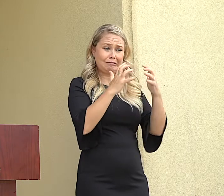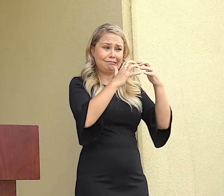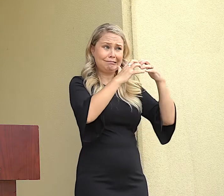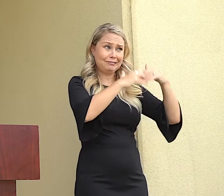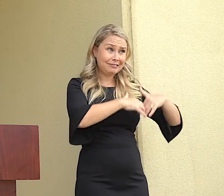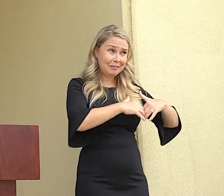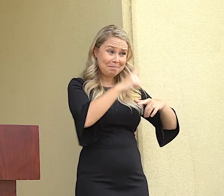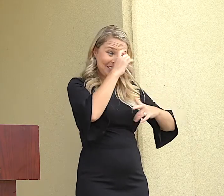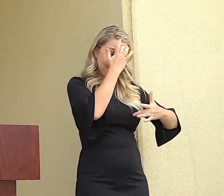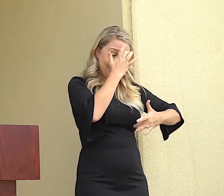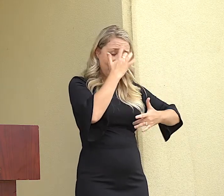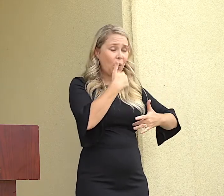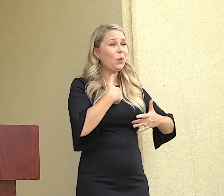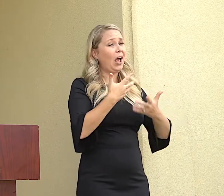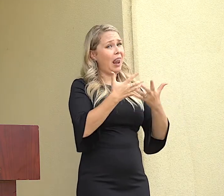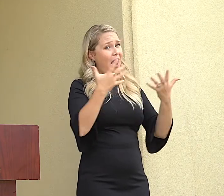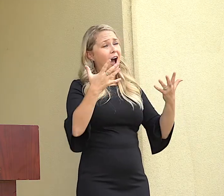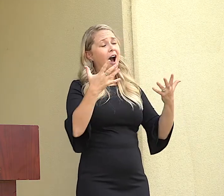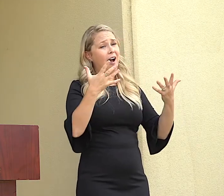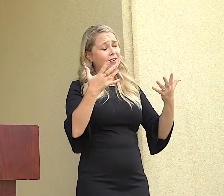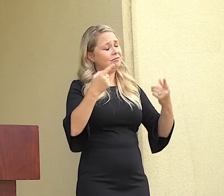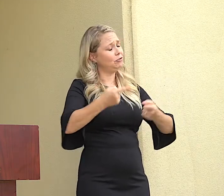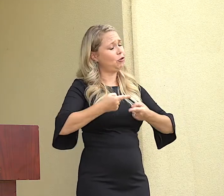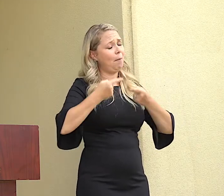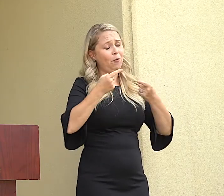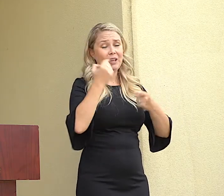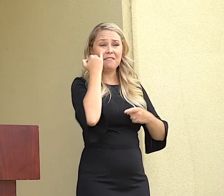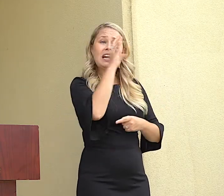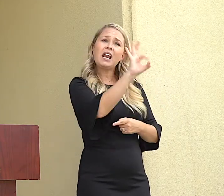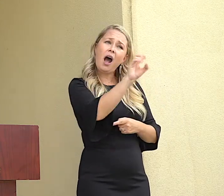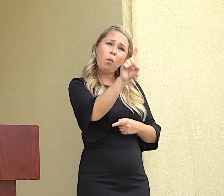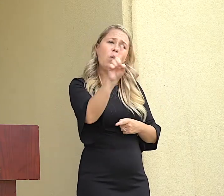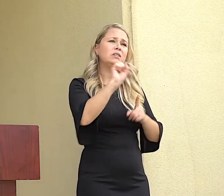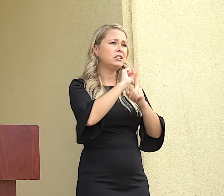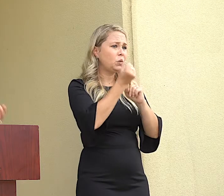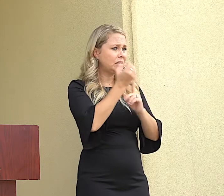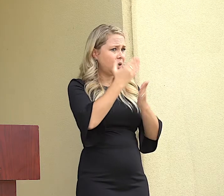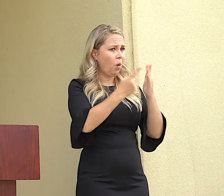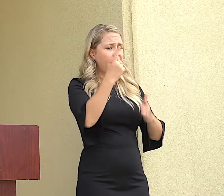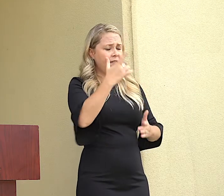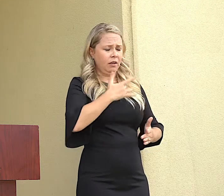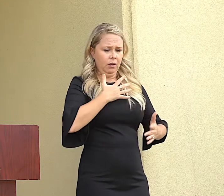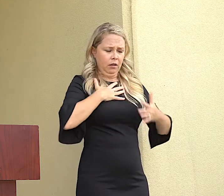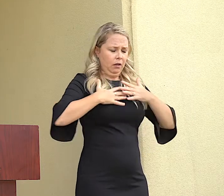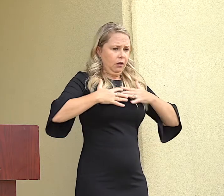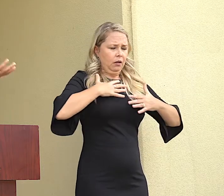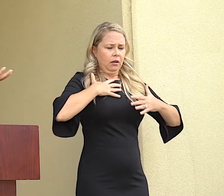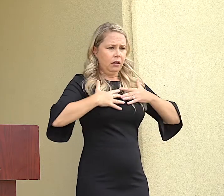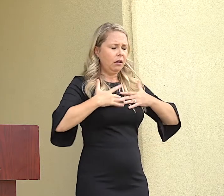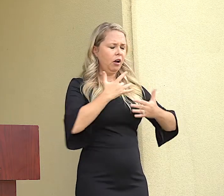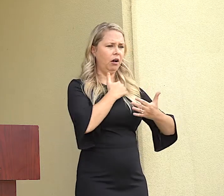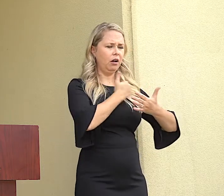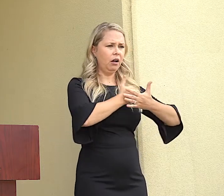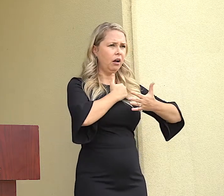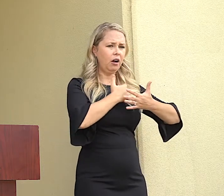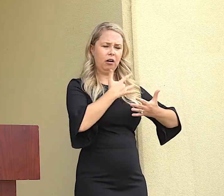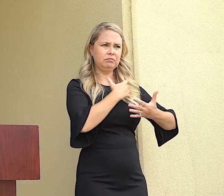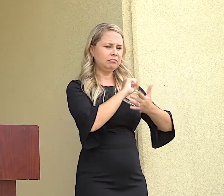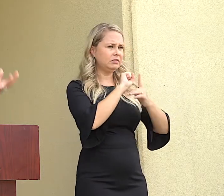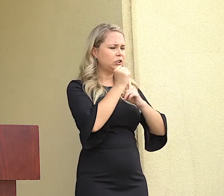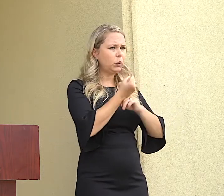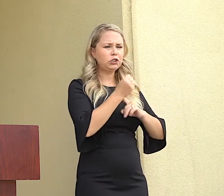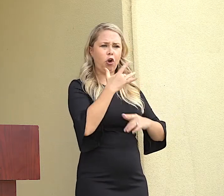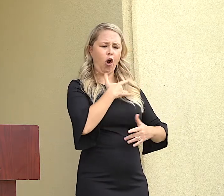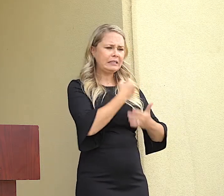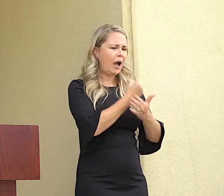trouble. So we ask you to make the phone calls. Obviously, if it's a 911 situation, if somebody thinks they're having a cardiac arrest situation or